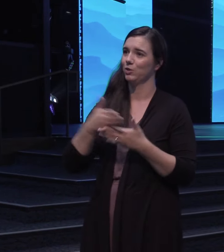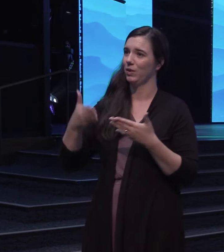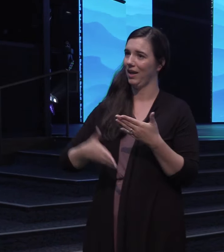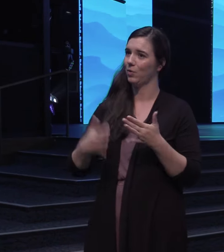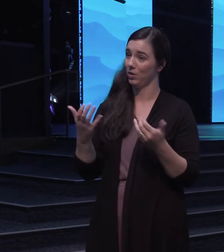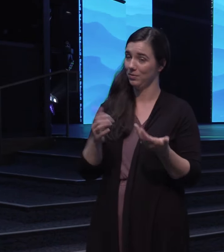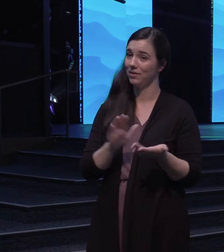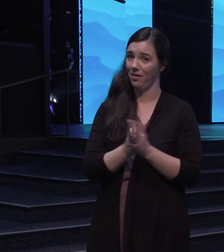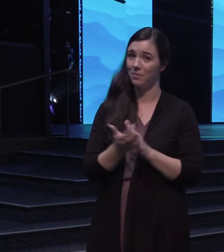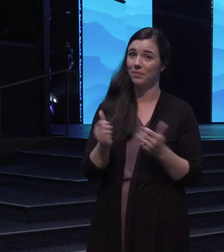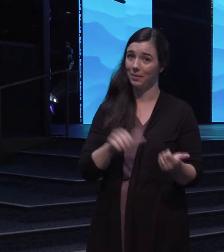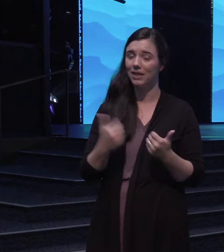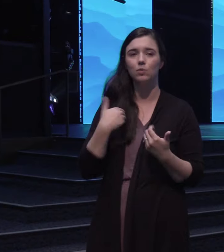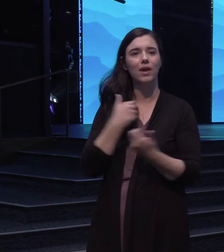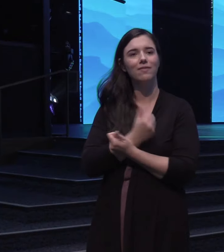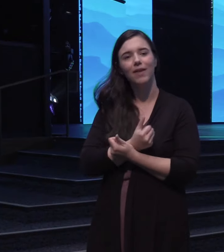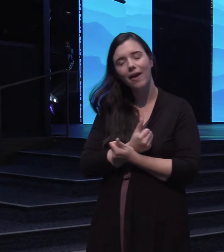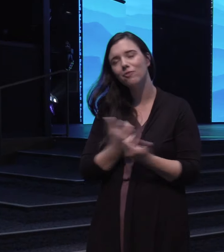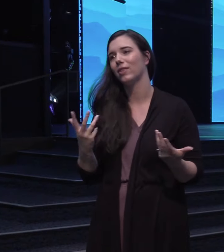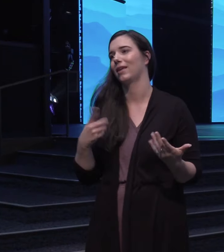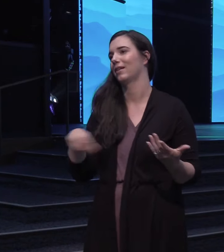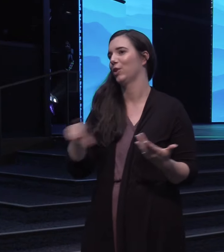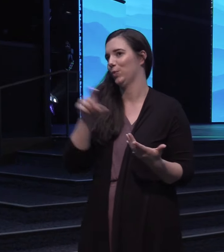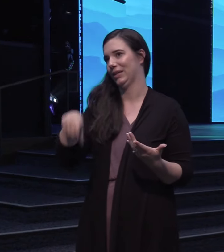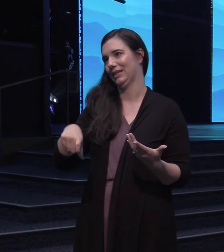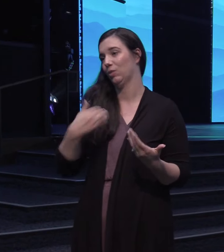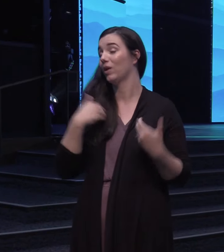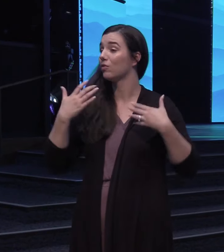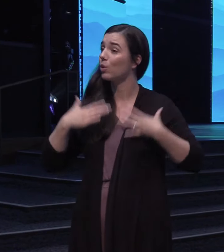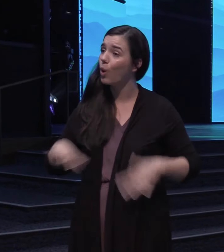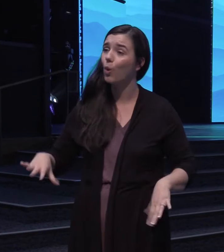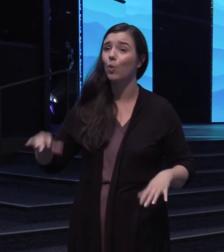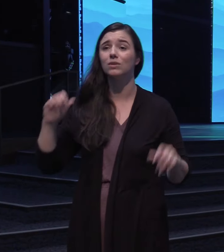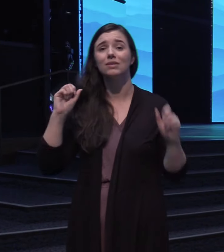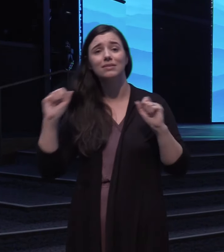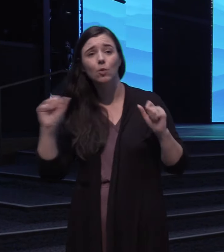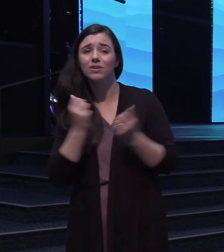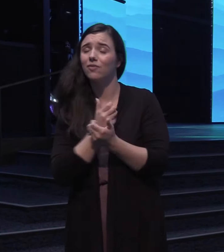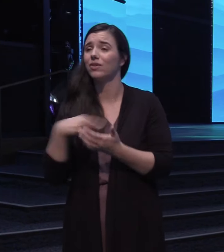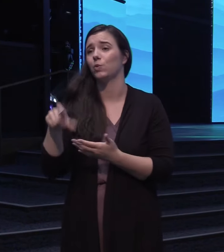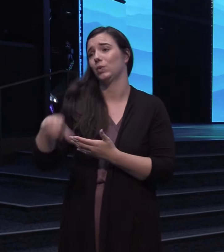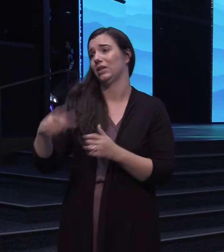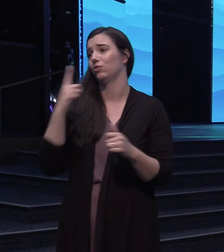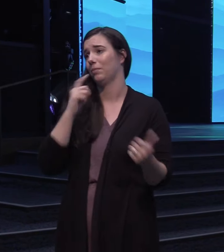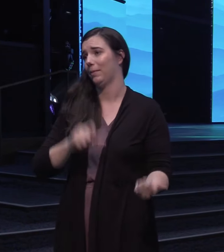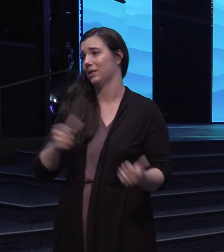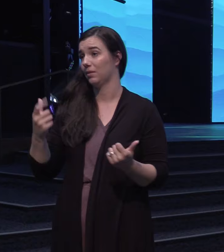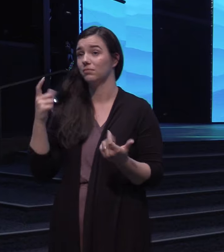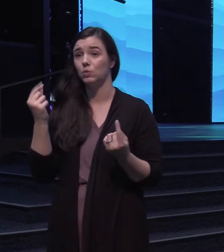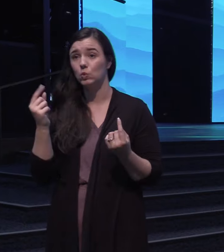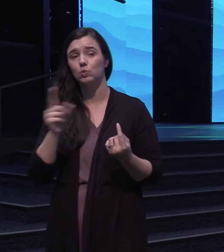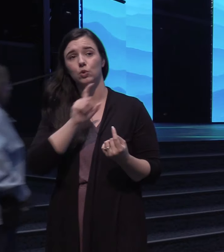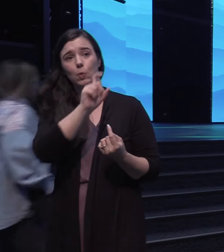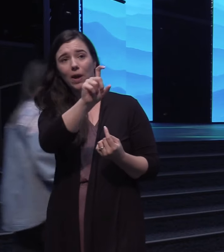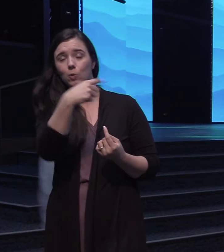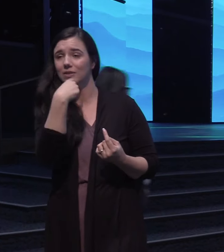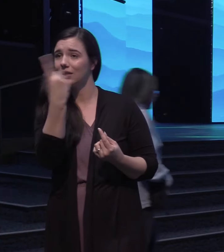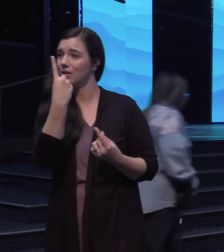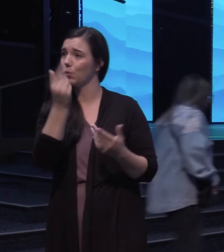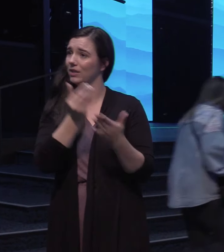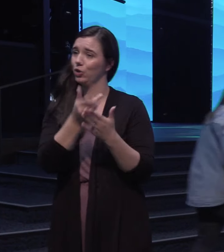like to be baptized, we have everything that you can need. We have clothes, we have towels, we have everything you need. All you have to do is go out there and tell someone